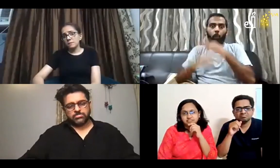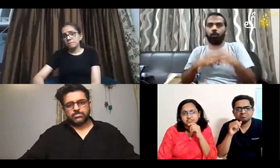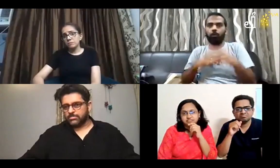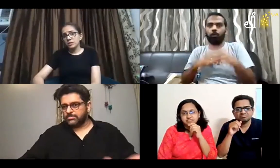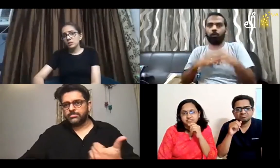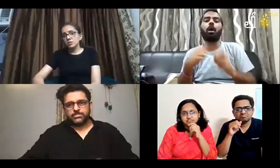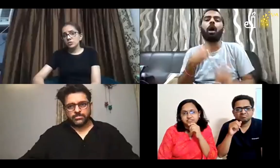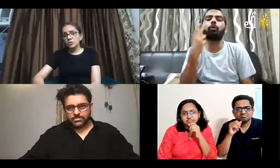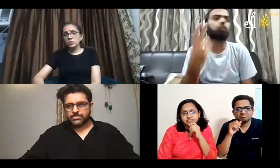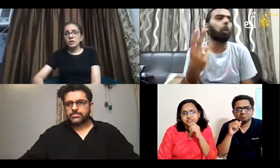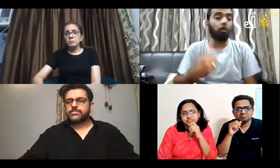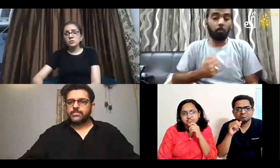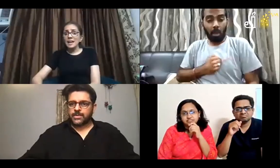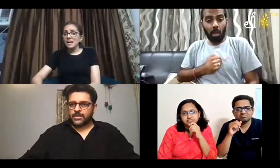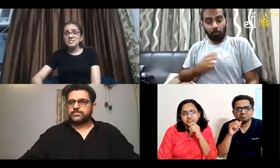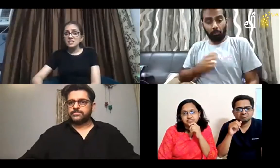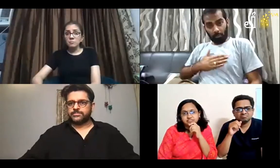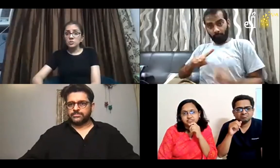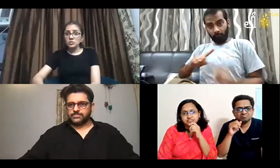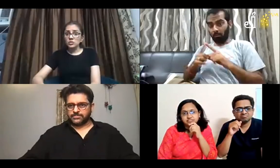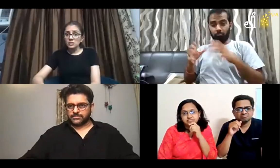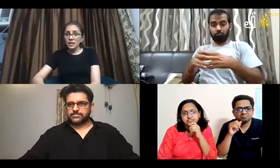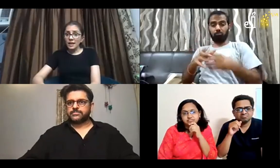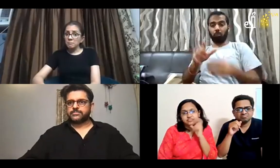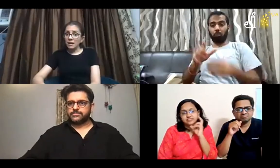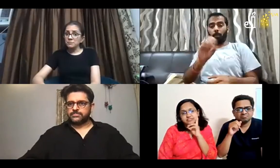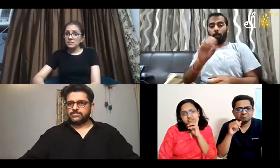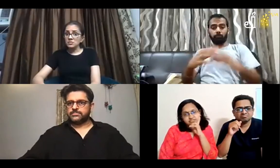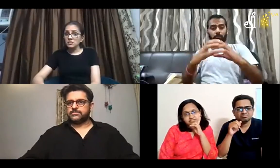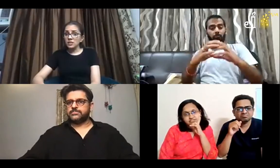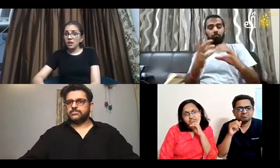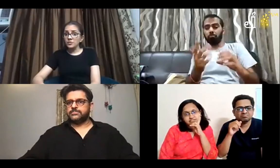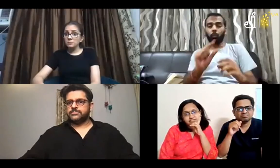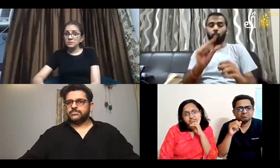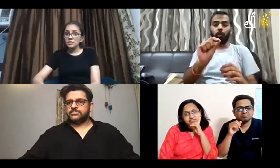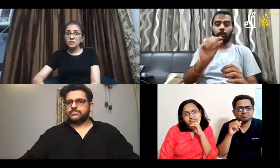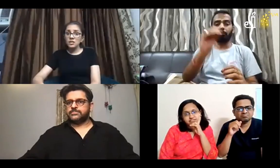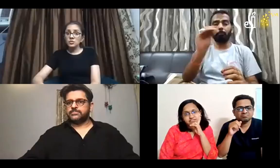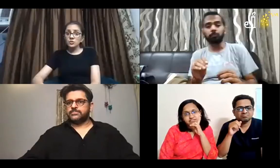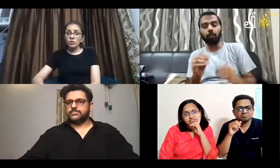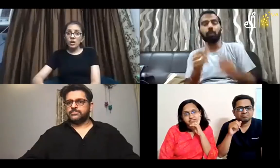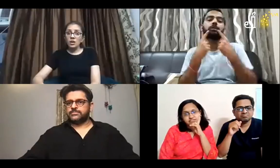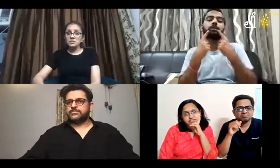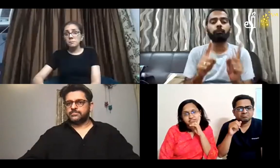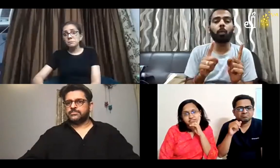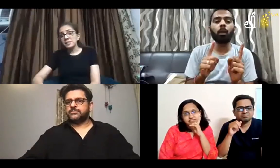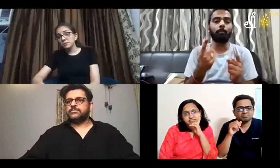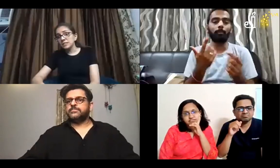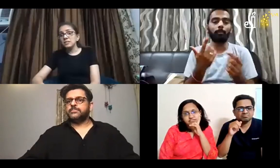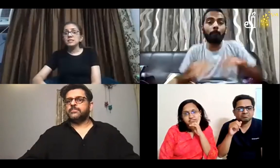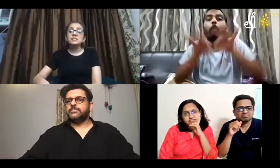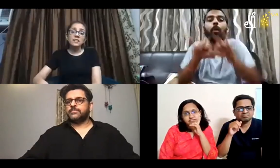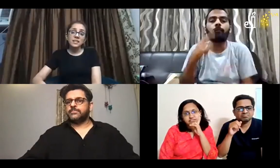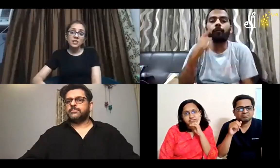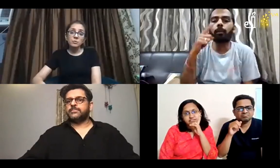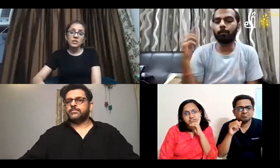opinion. Because I have seen some researches, and my friends, they're 100%, some 90%